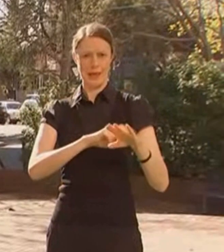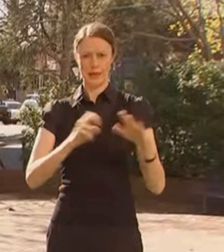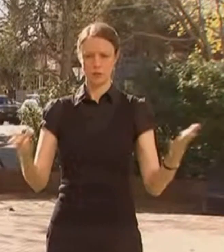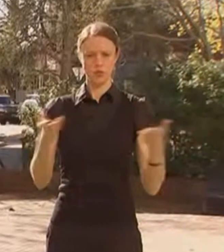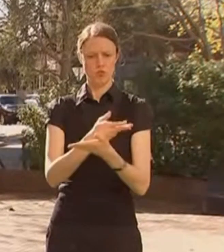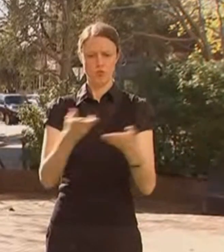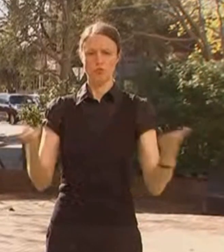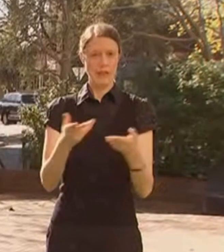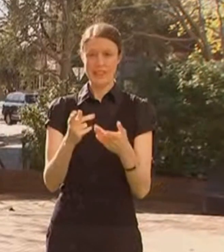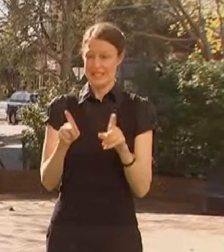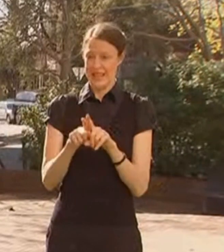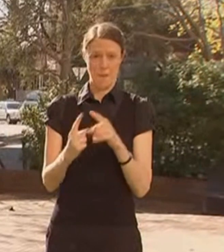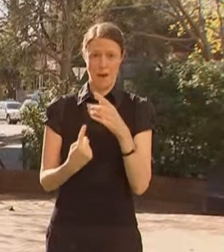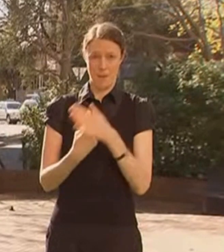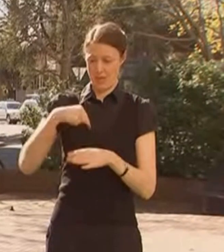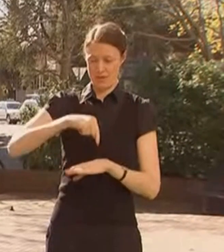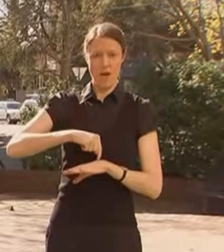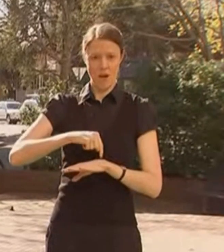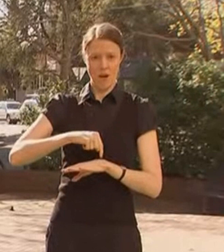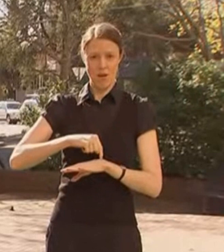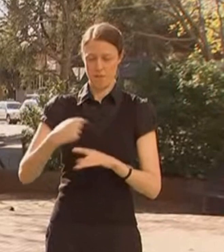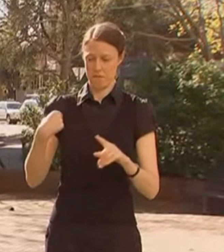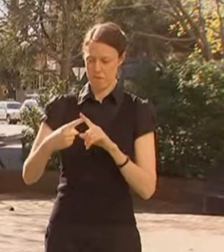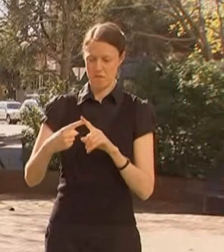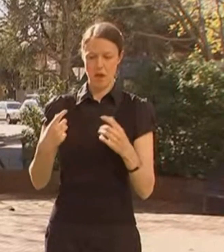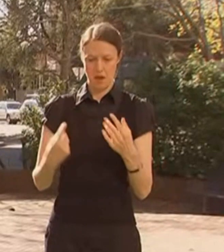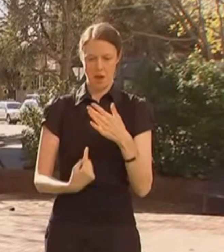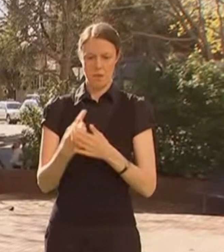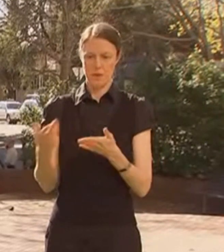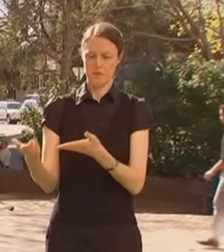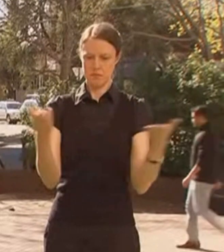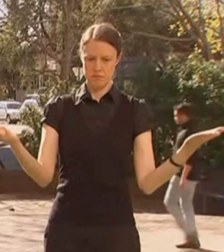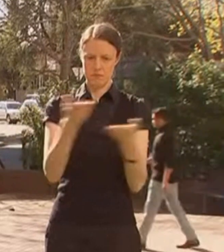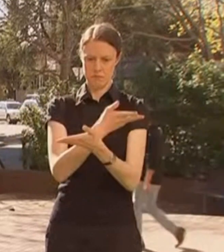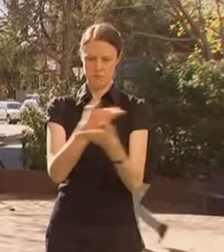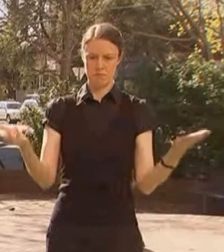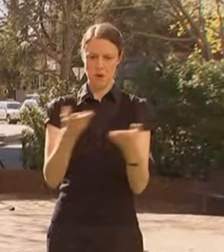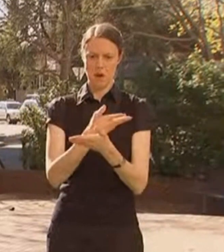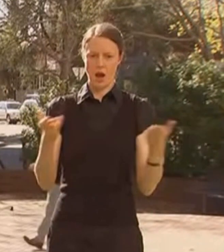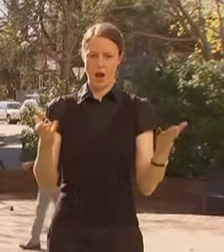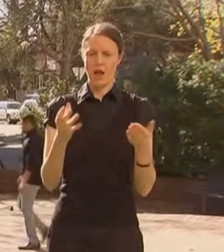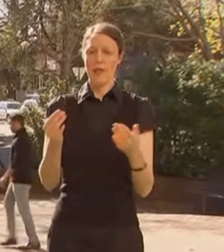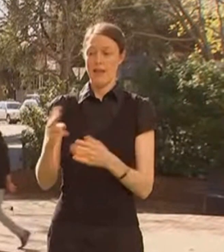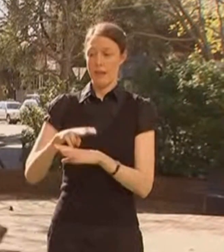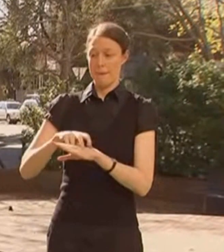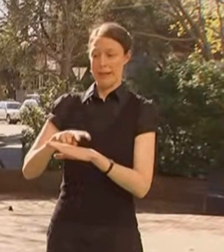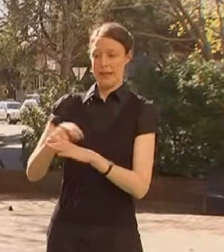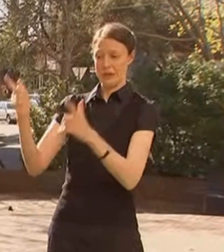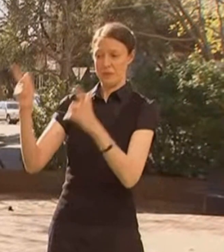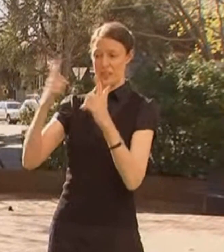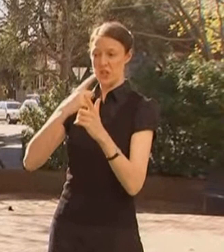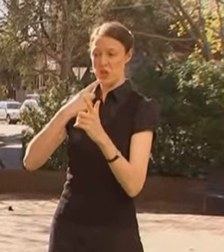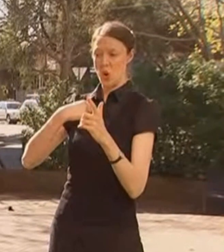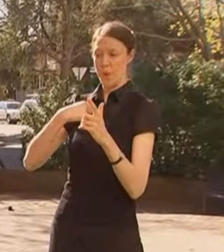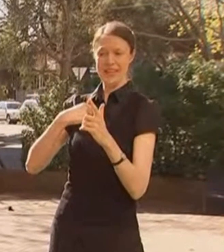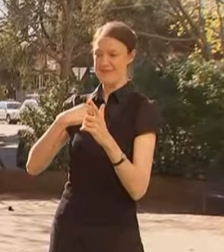COVID safe. And as all of you would know, when protesters want to conduct a protest, their contact is directly with the police